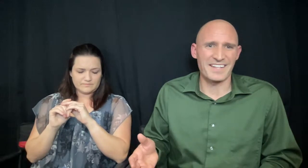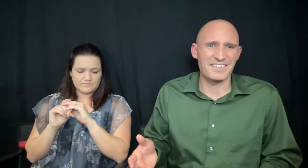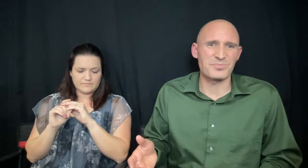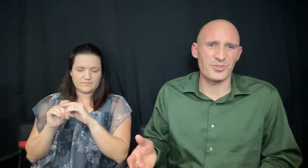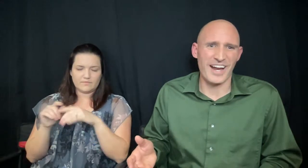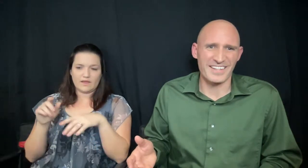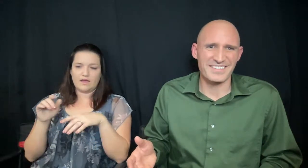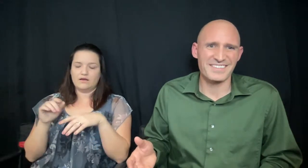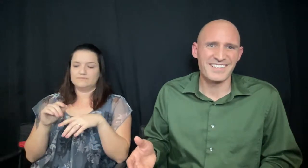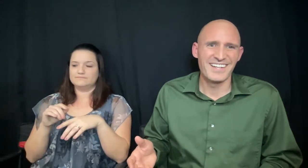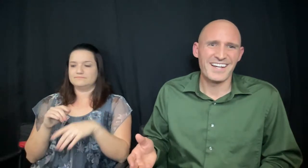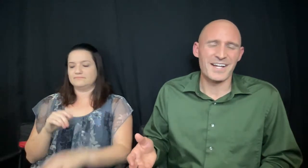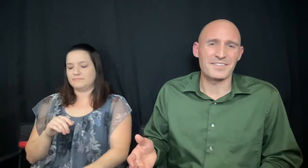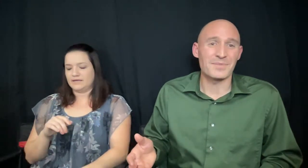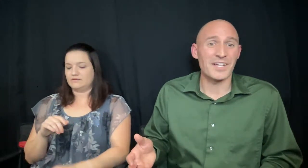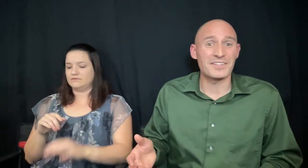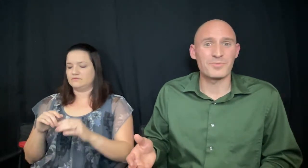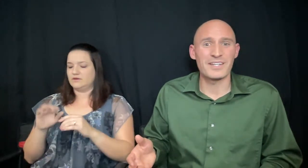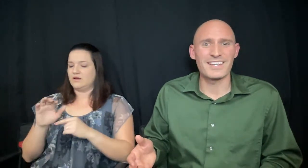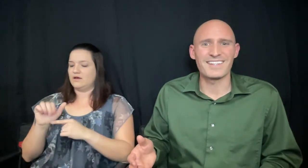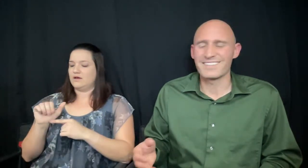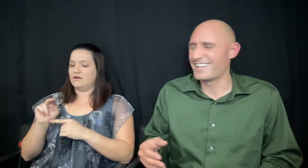analysis paralysis. Sometimes we,